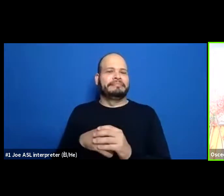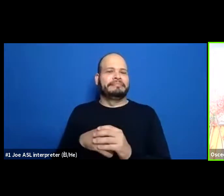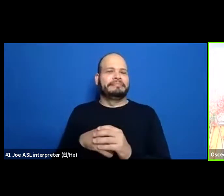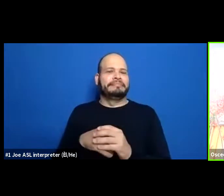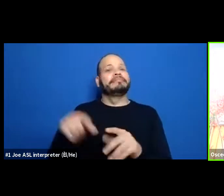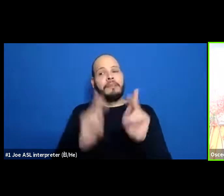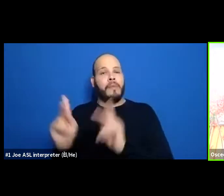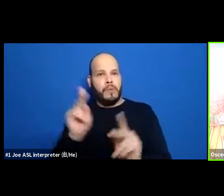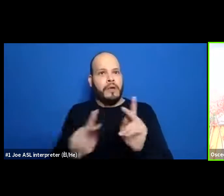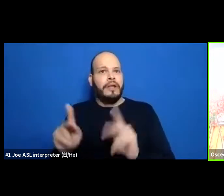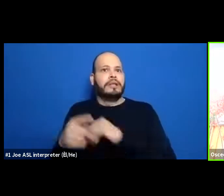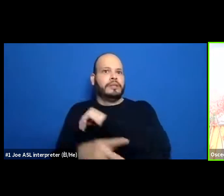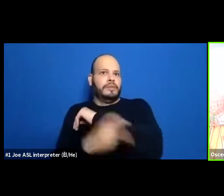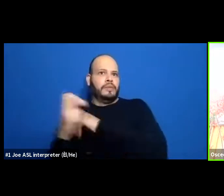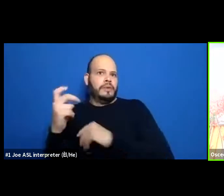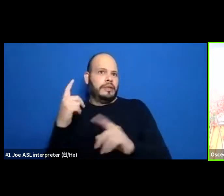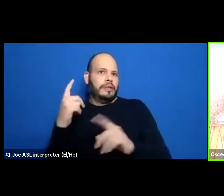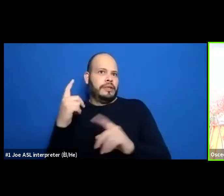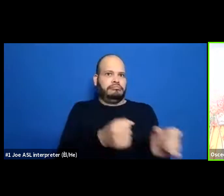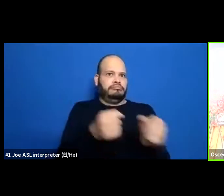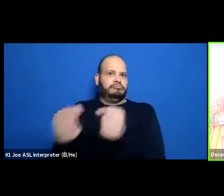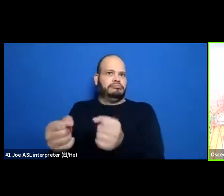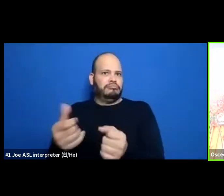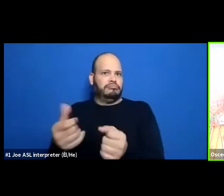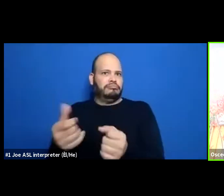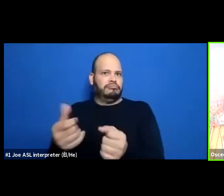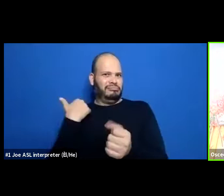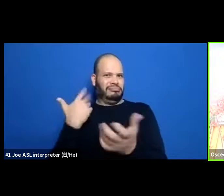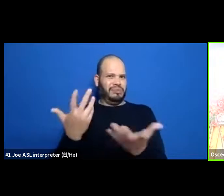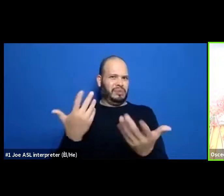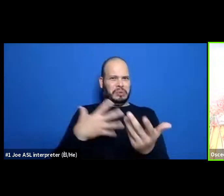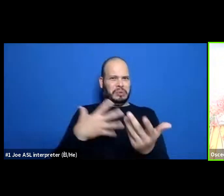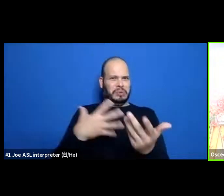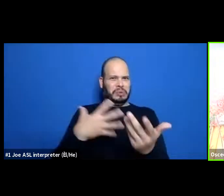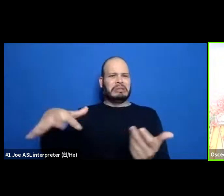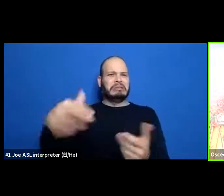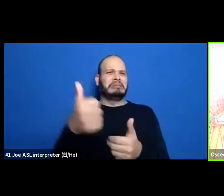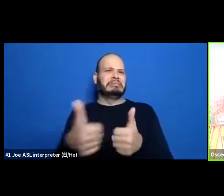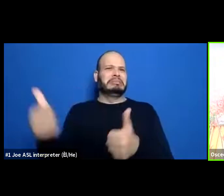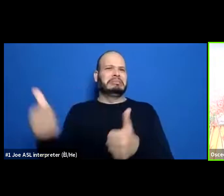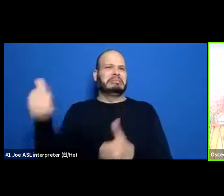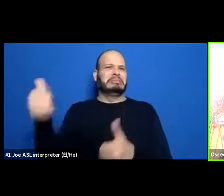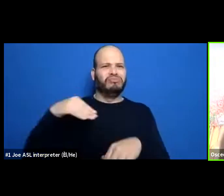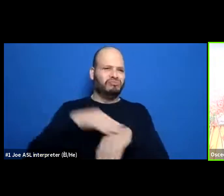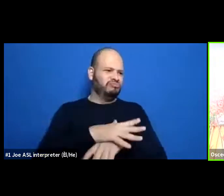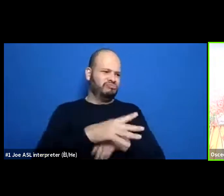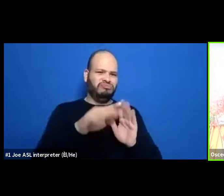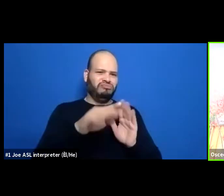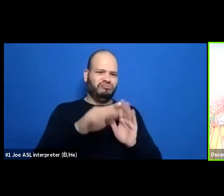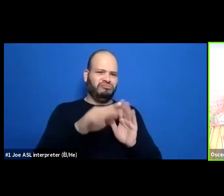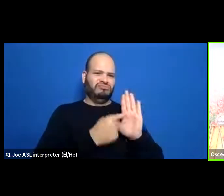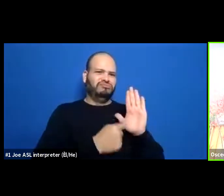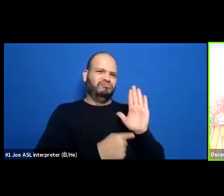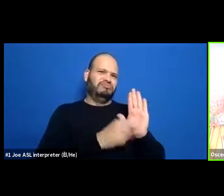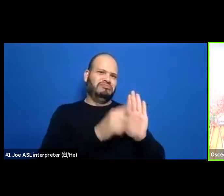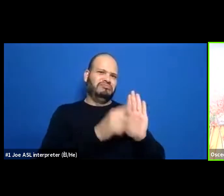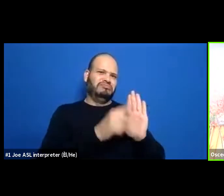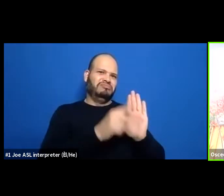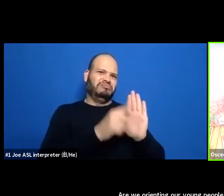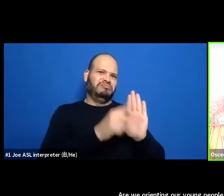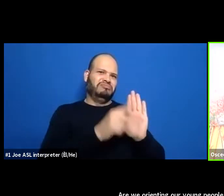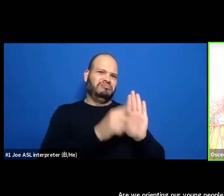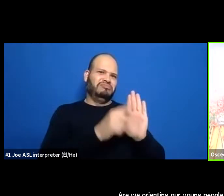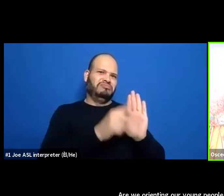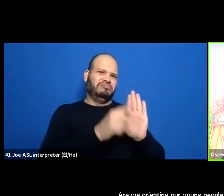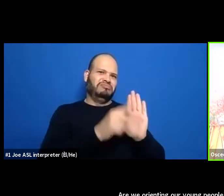white supremacist global order. And so in that, they allow themselves to be transformed. They go from being Mende people, they go